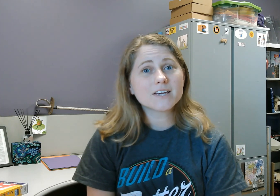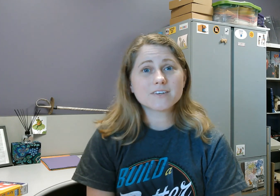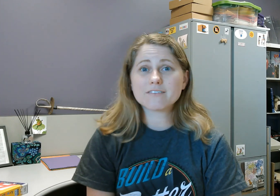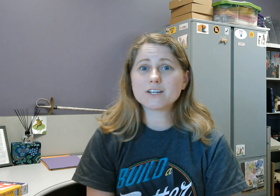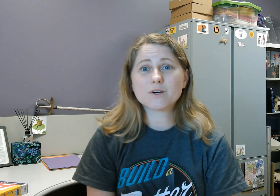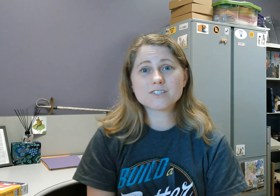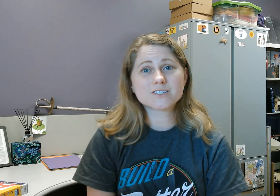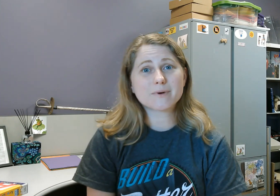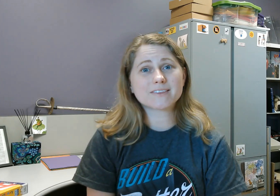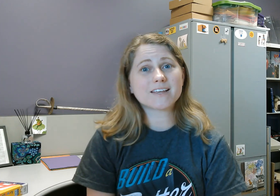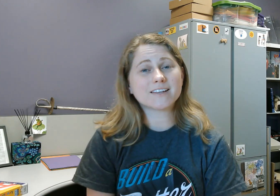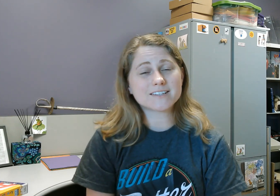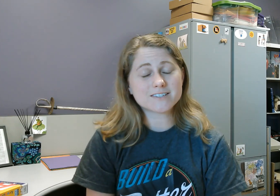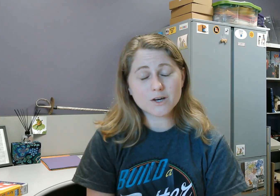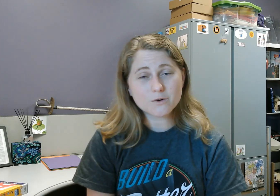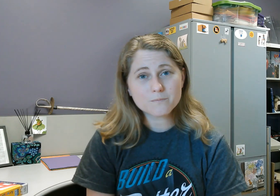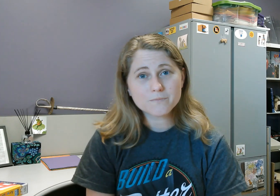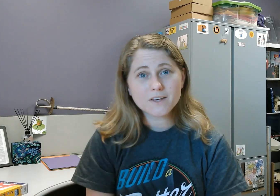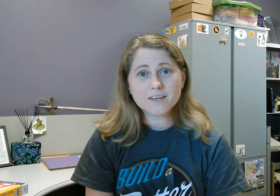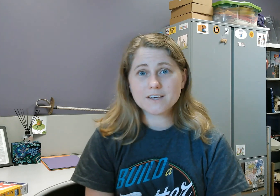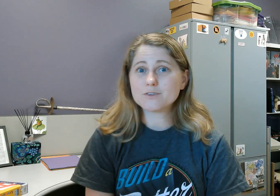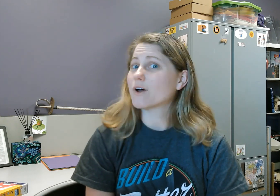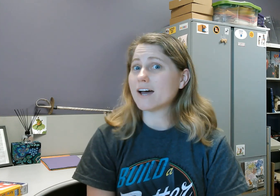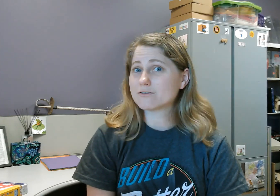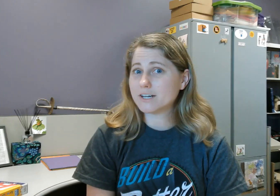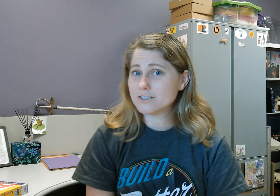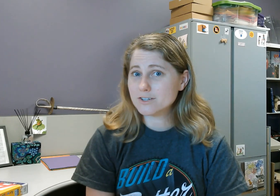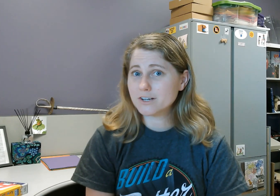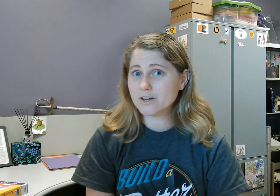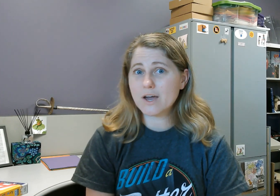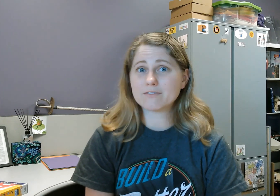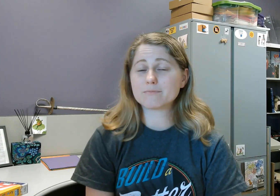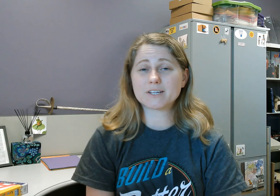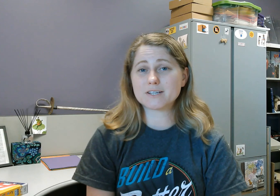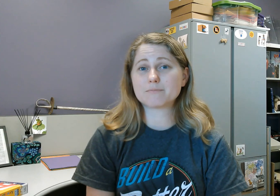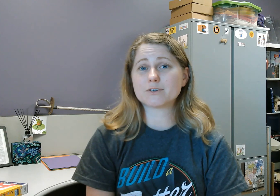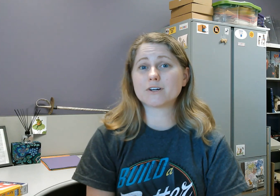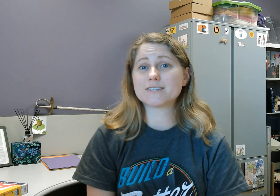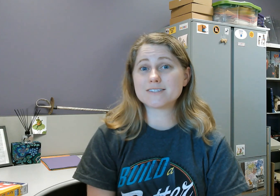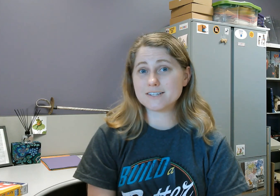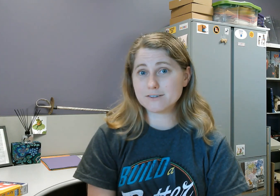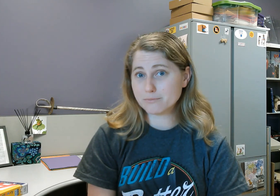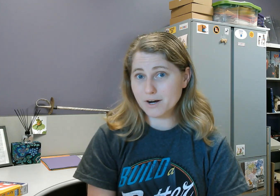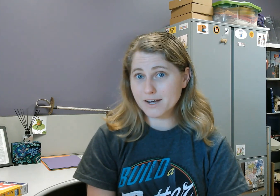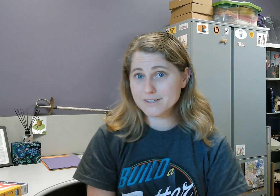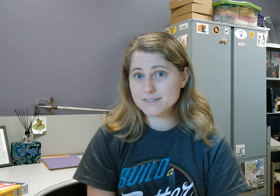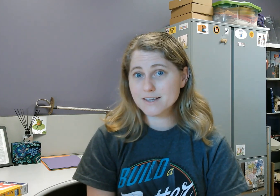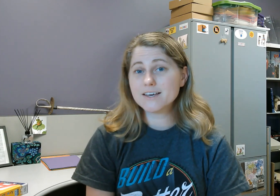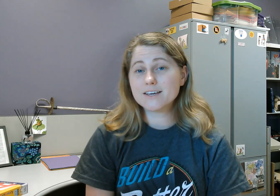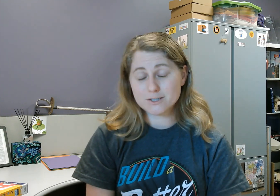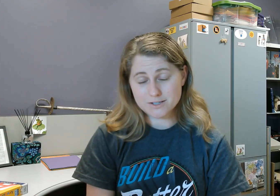If you have any questions about that, let us know. If you have registered and you haven't picked up your incentive prize,